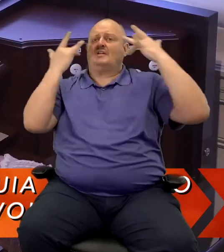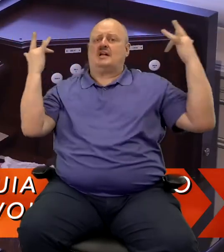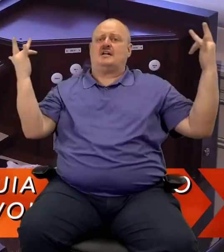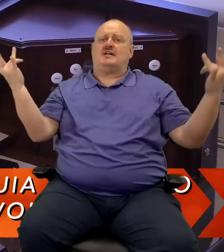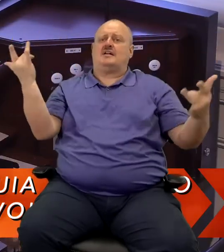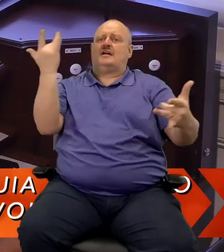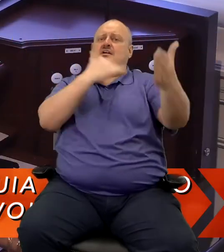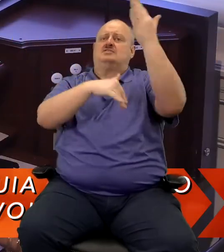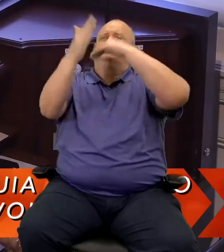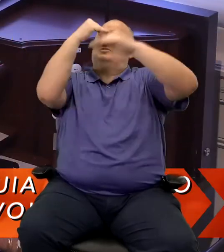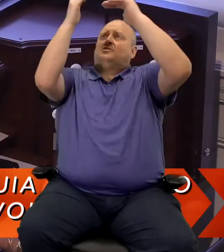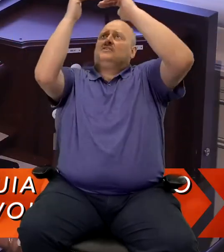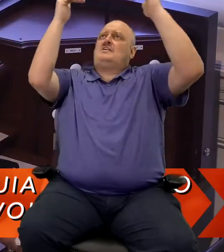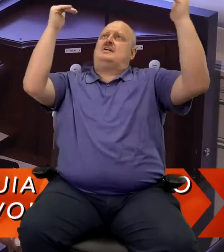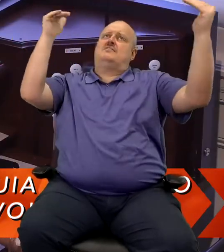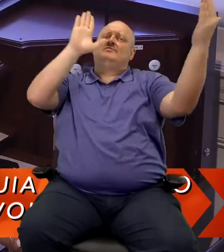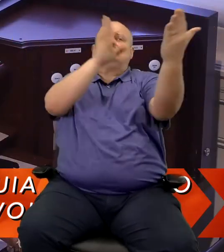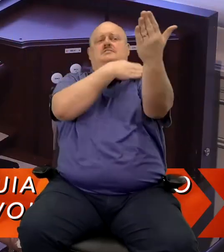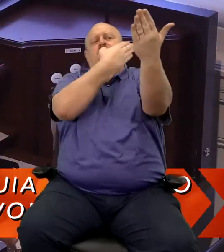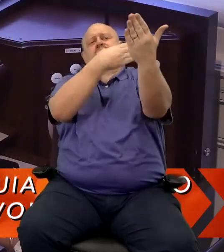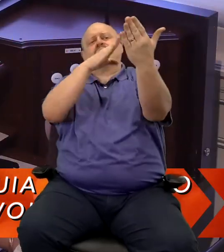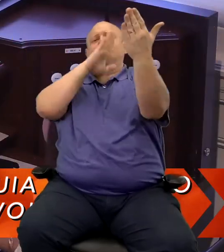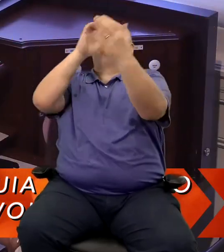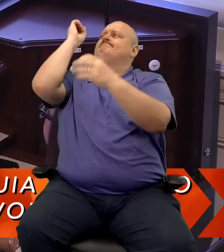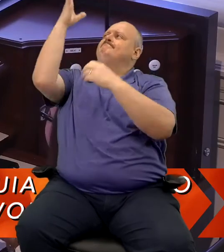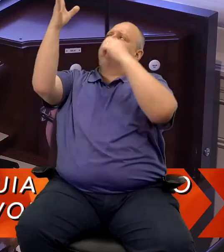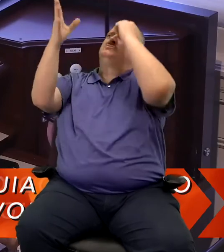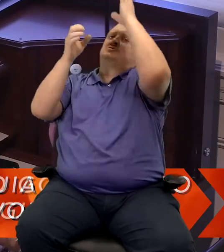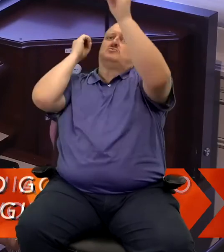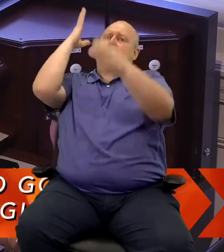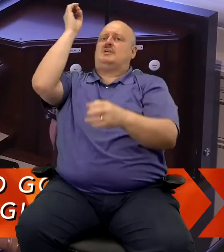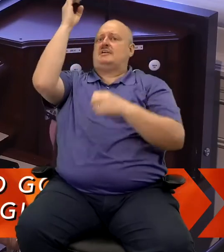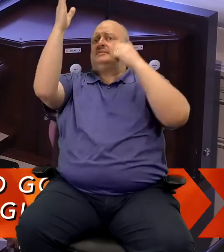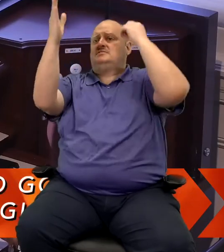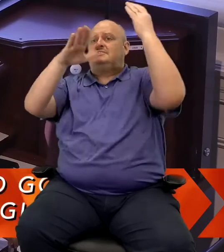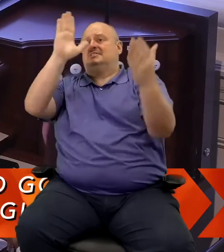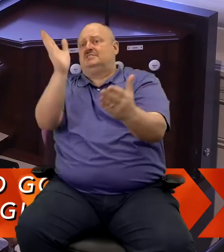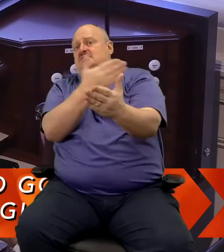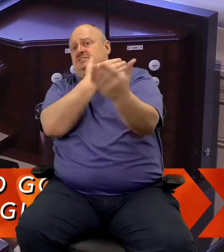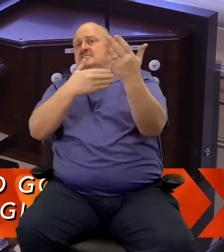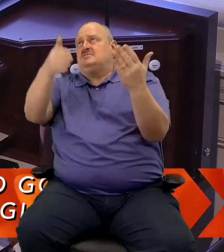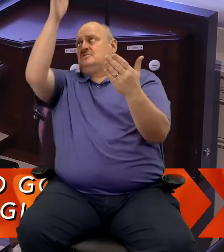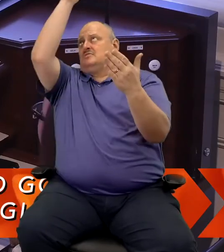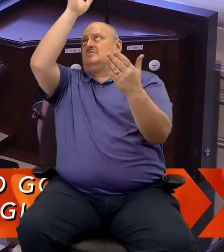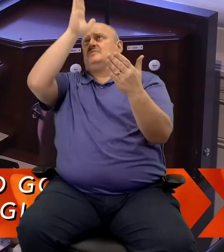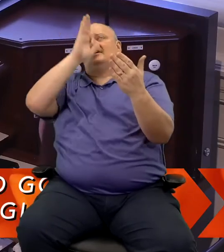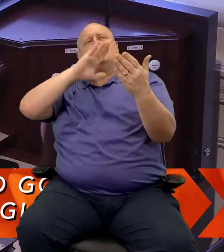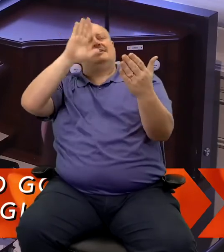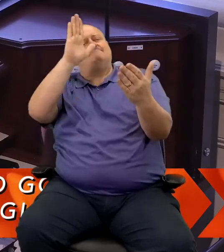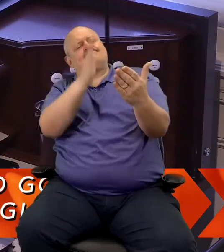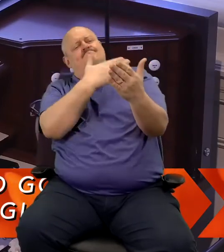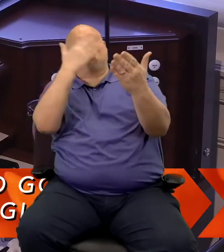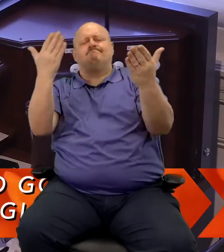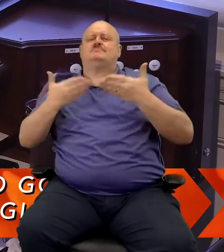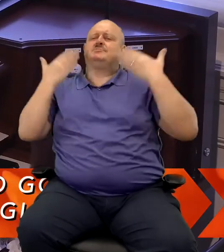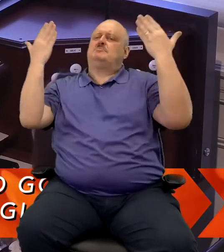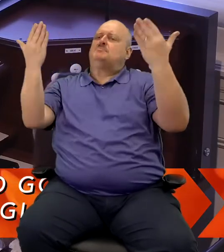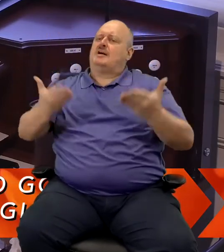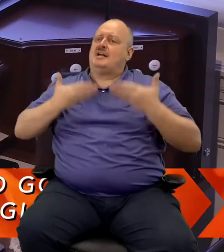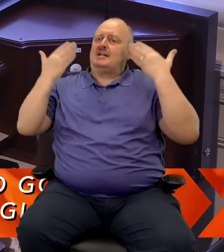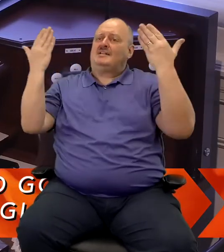alleluia, hearts to him and voices raise. Sing to God a